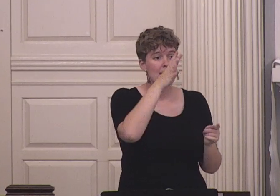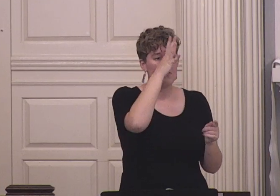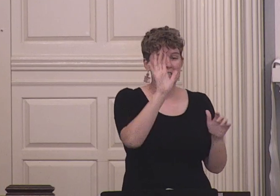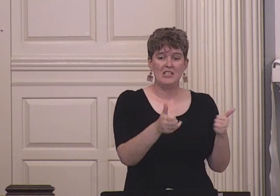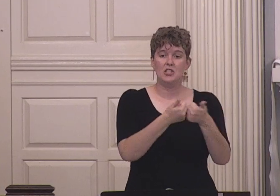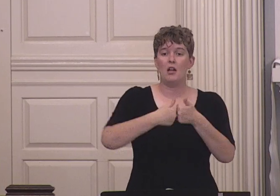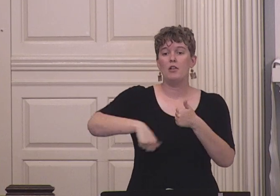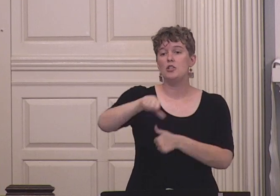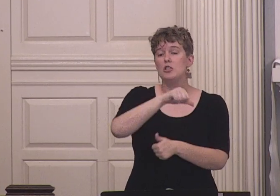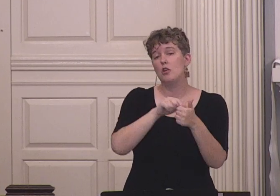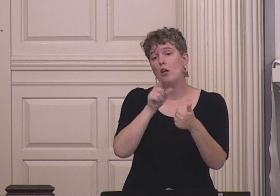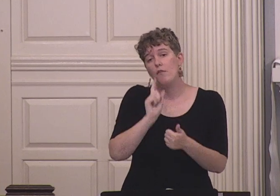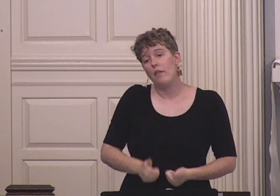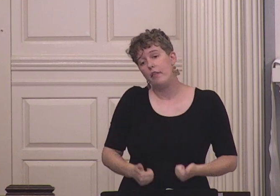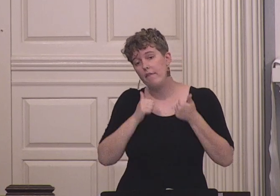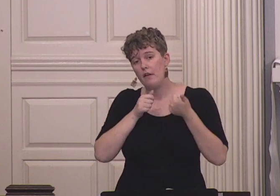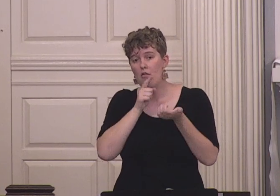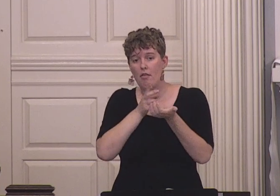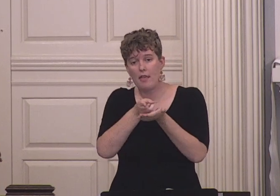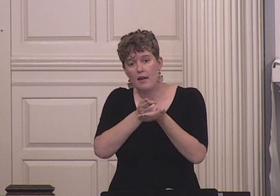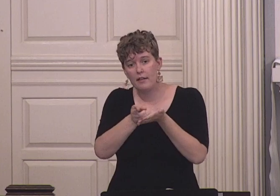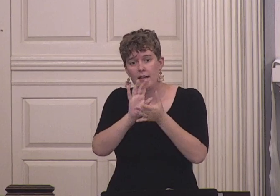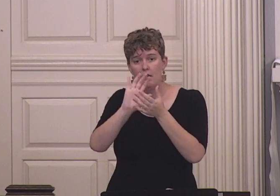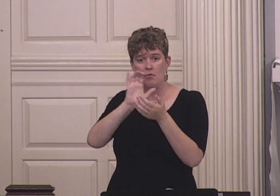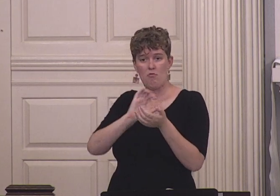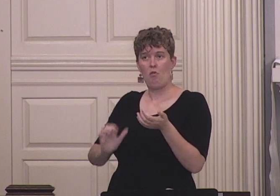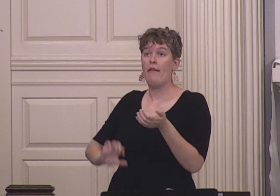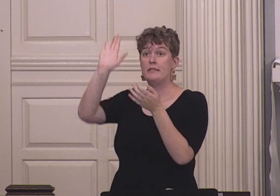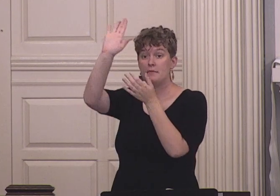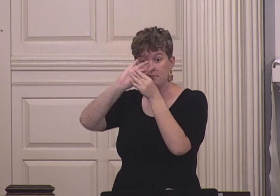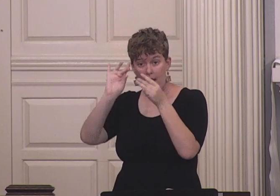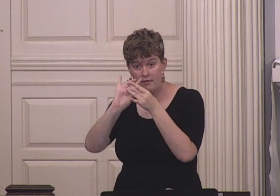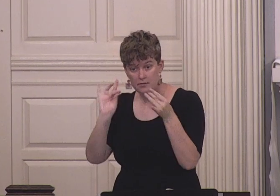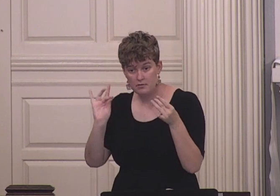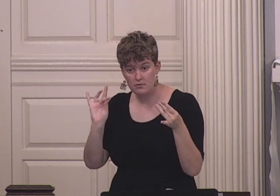in living authentically the message of Christ.